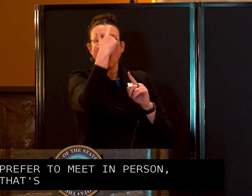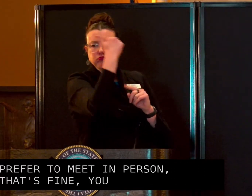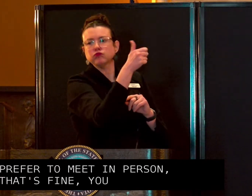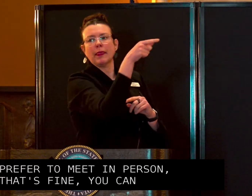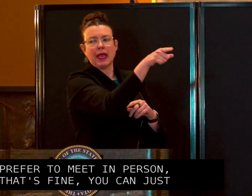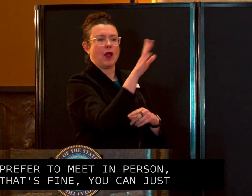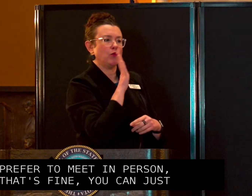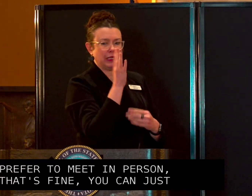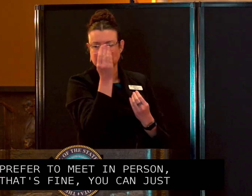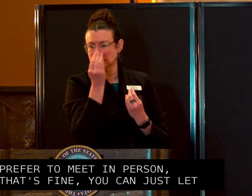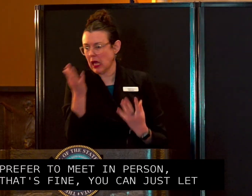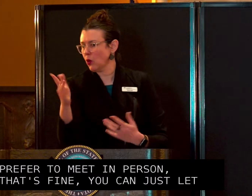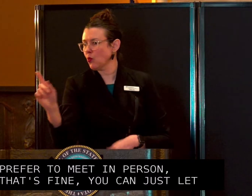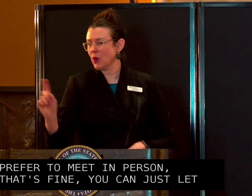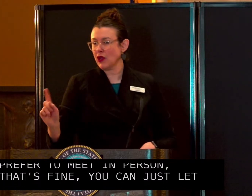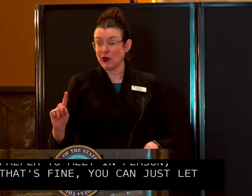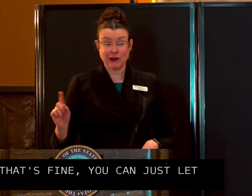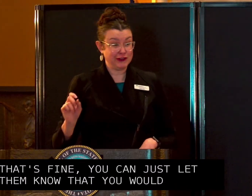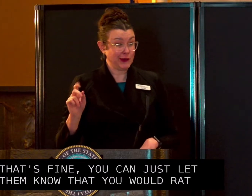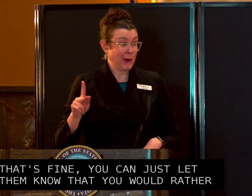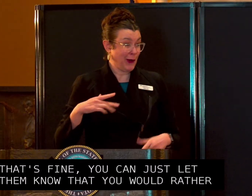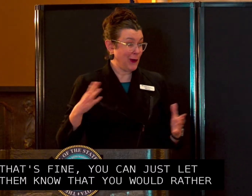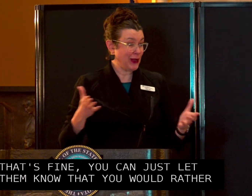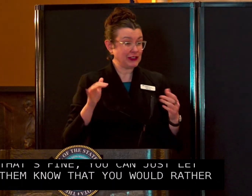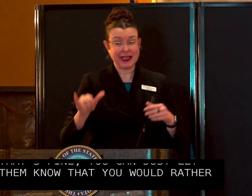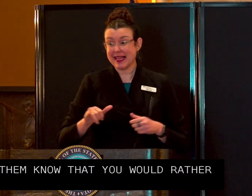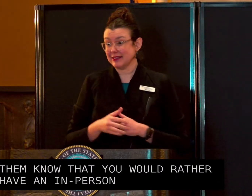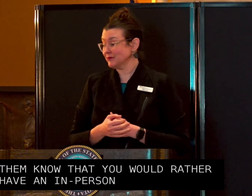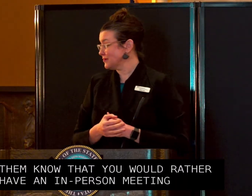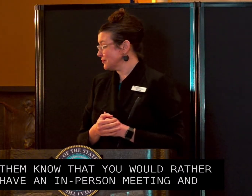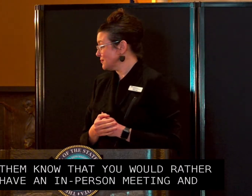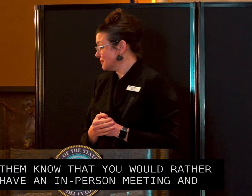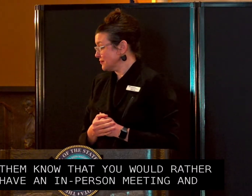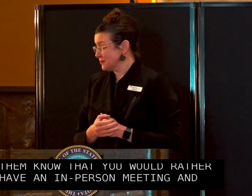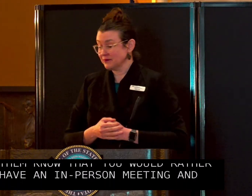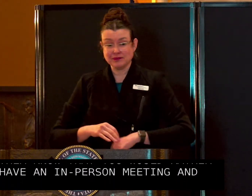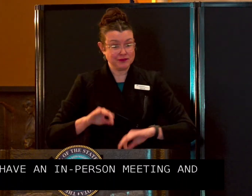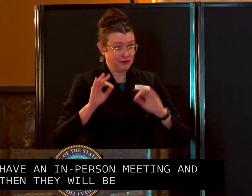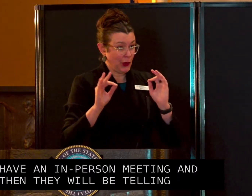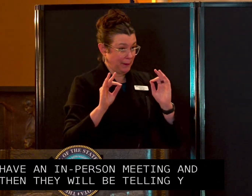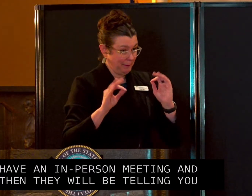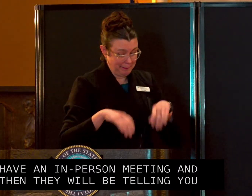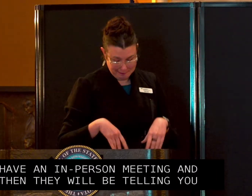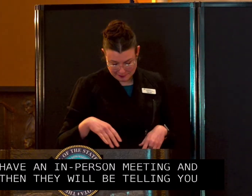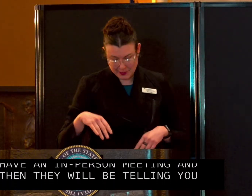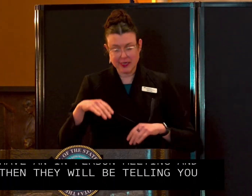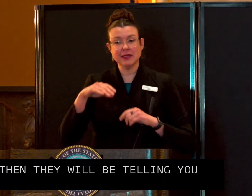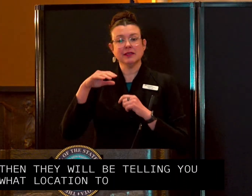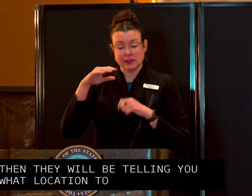you would rather have an in-person meeting, and then they will be telling you what location to be meeting at.